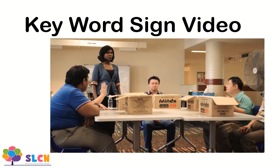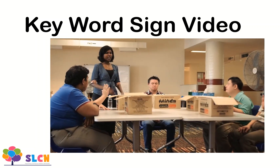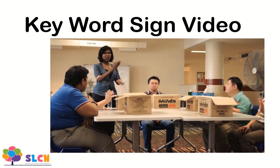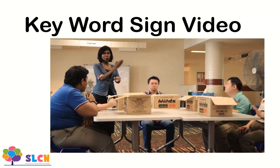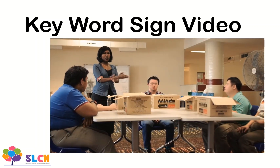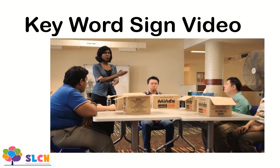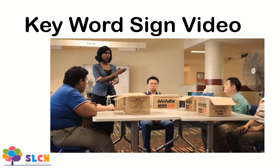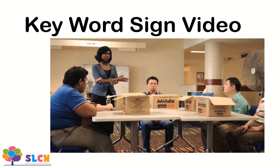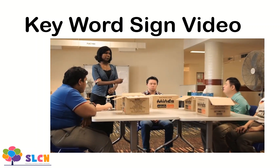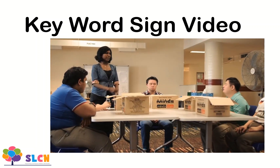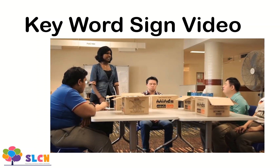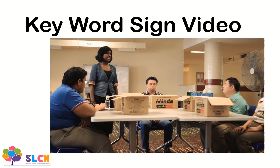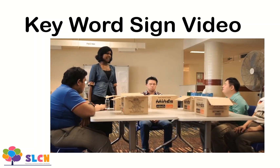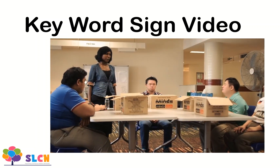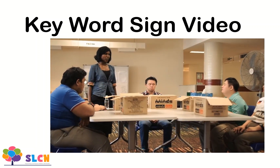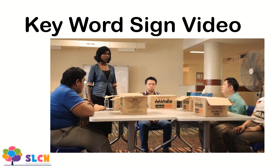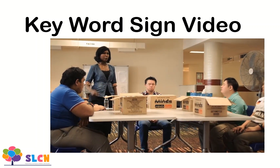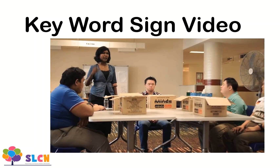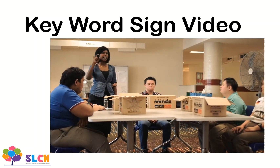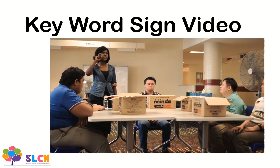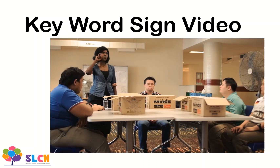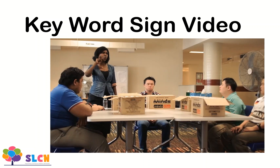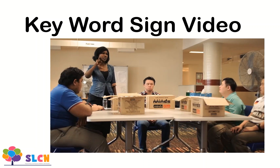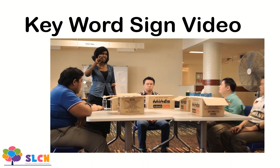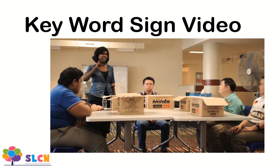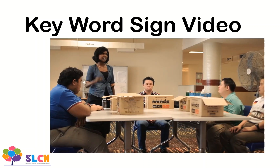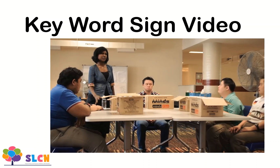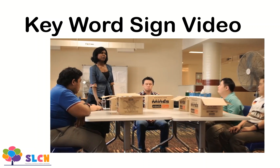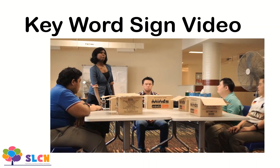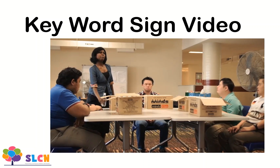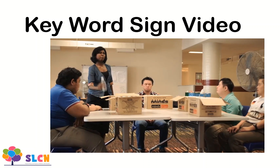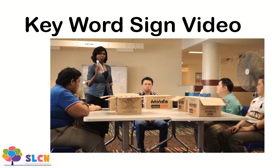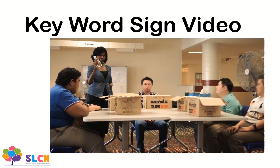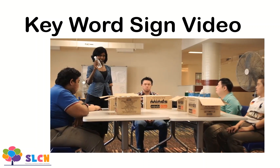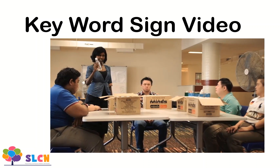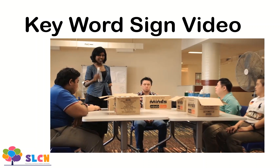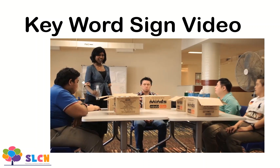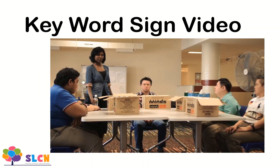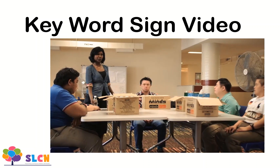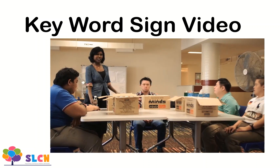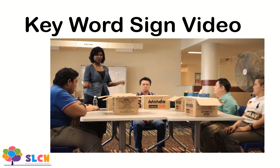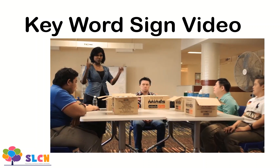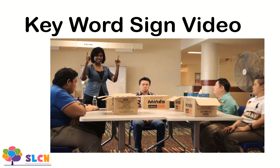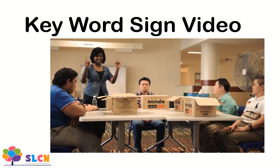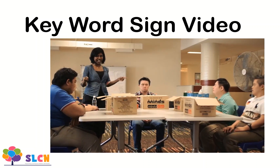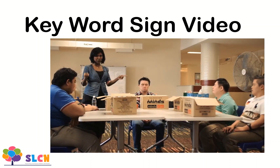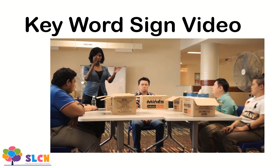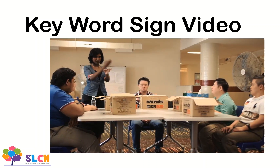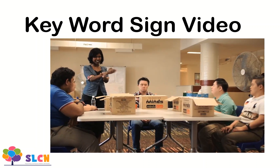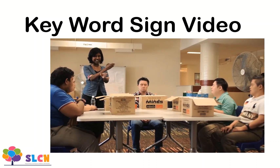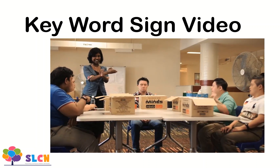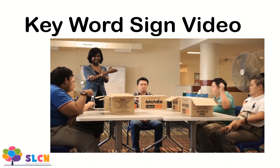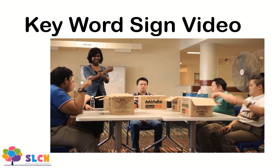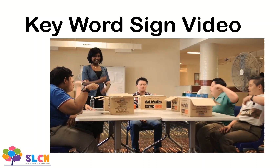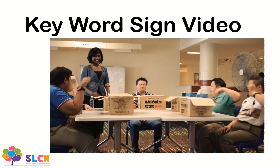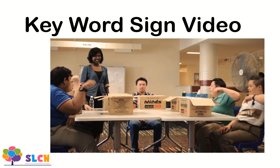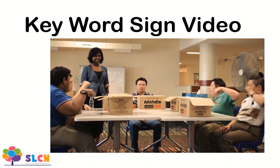Today, work will be pasting label on Minds water bottle. Are you ready to start work?